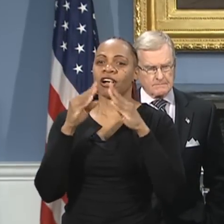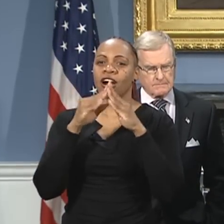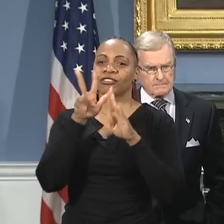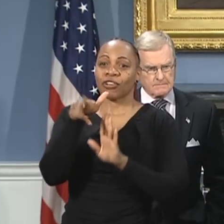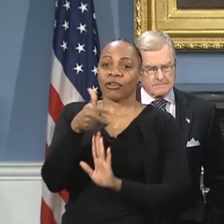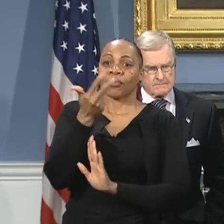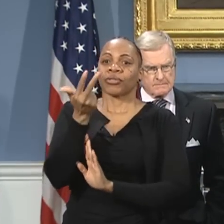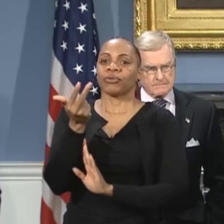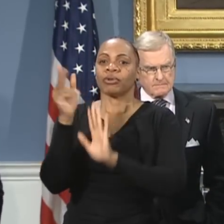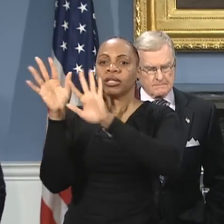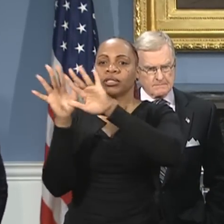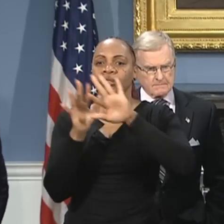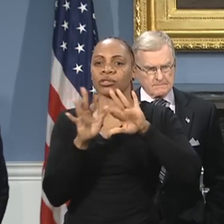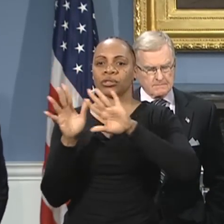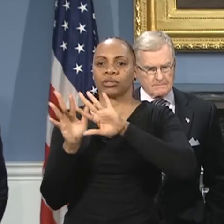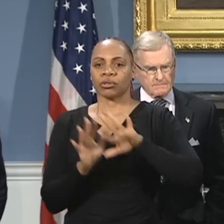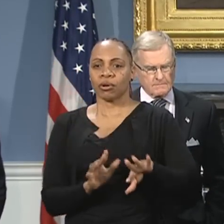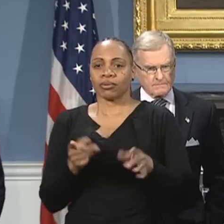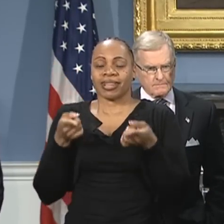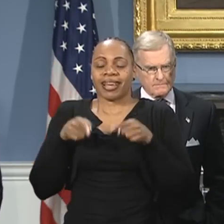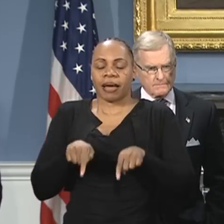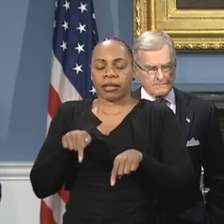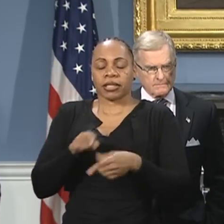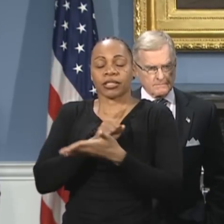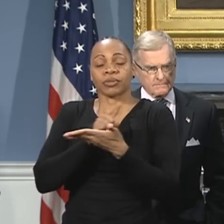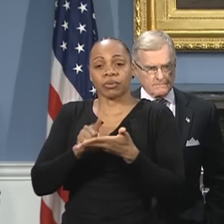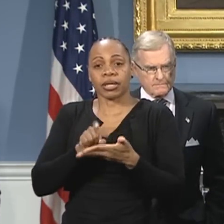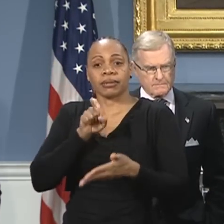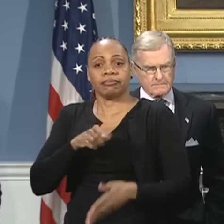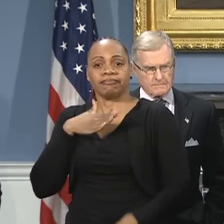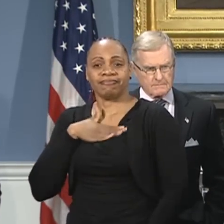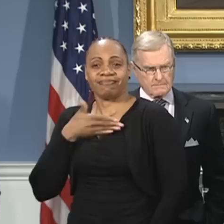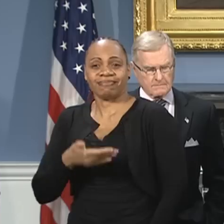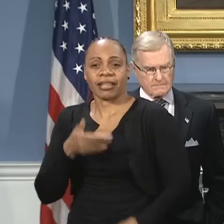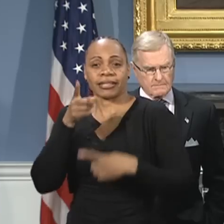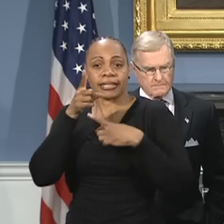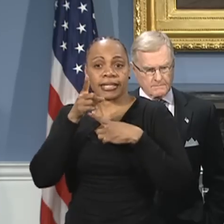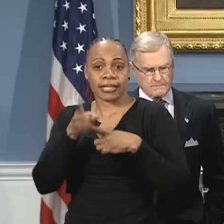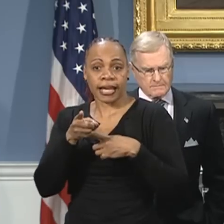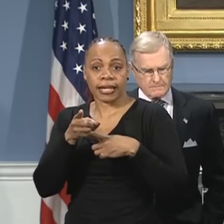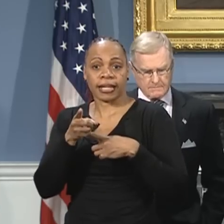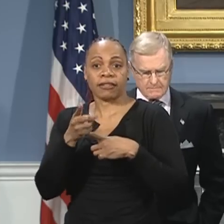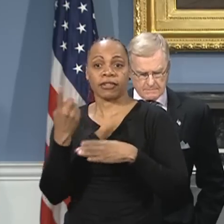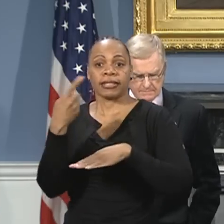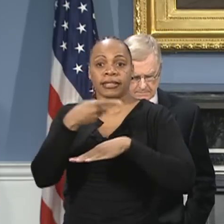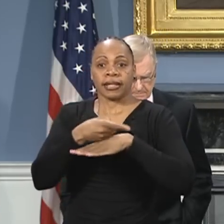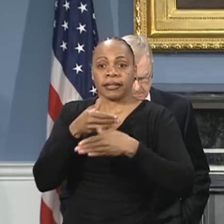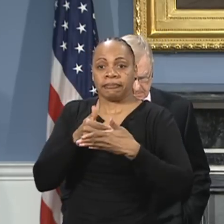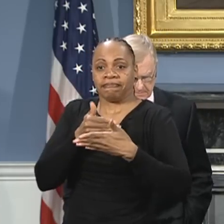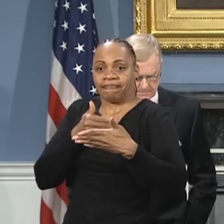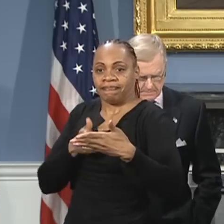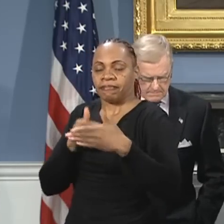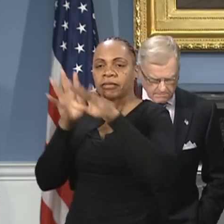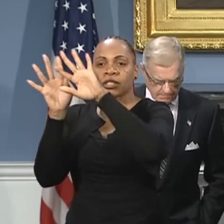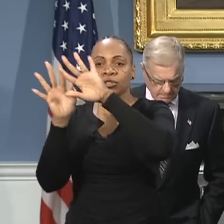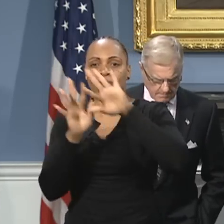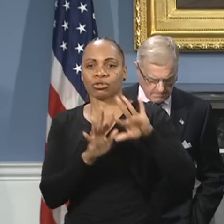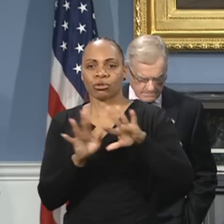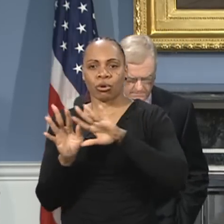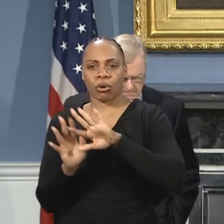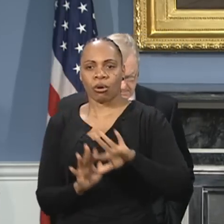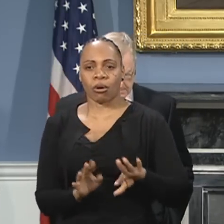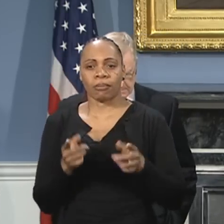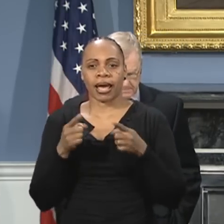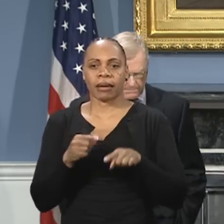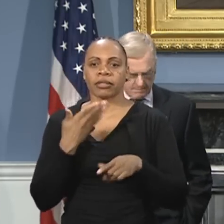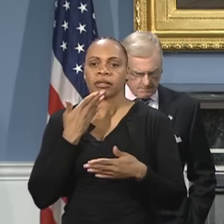this week, but that's part of life. I have to say, just 1 second on the days before this storm, thank God the